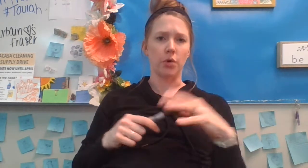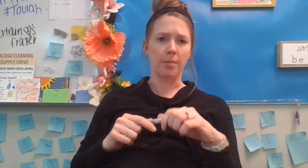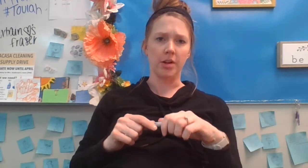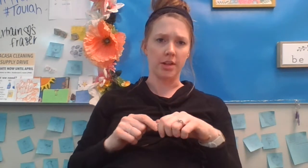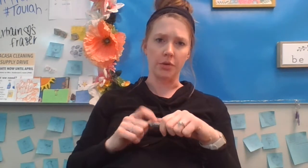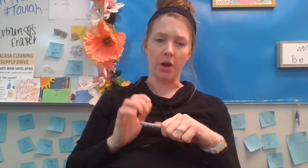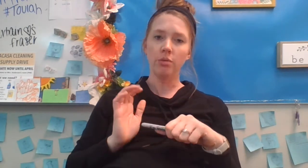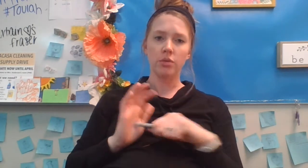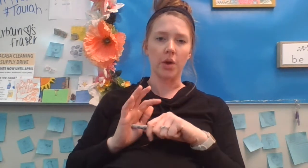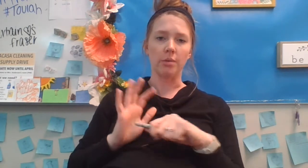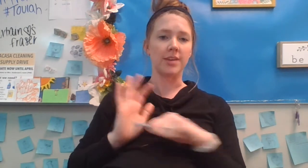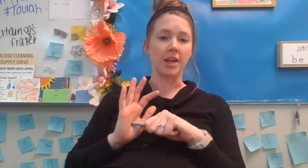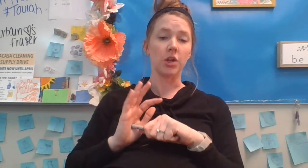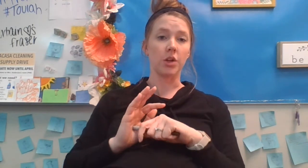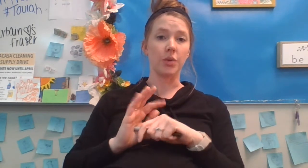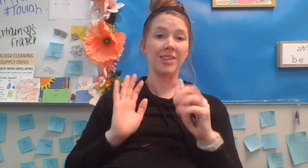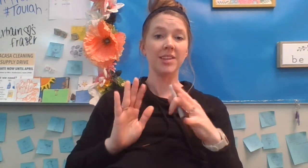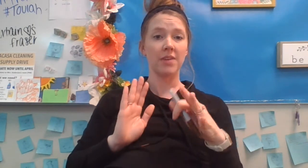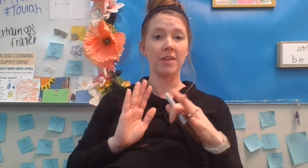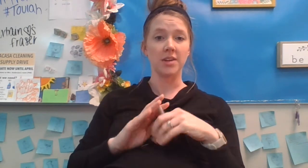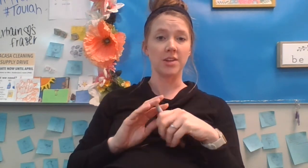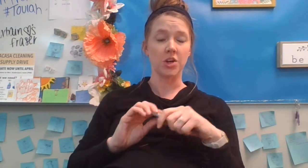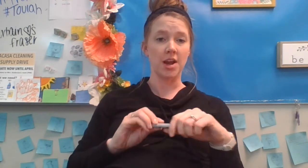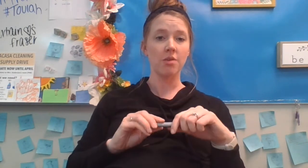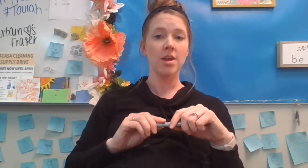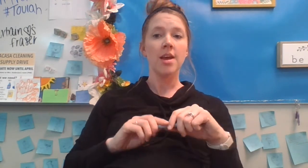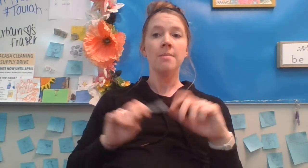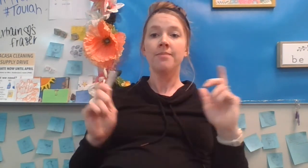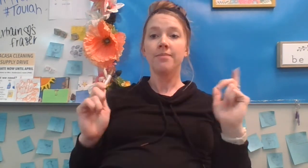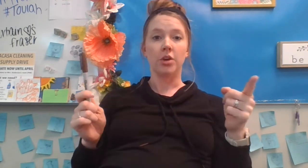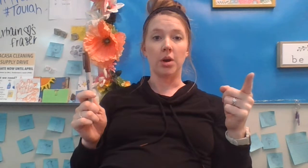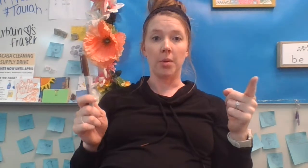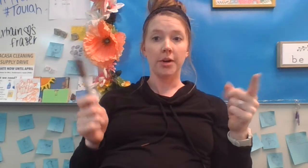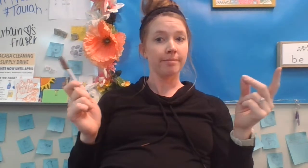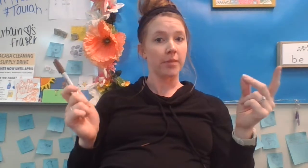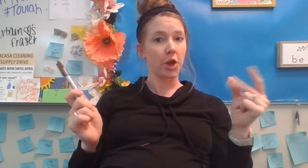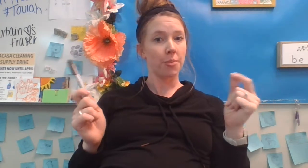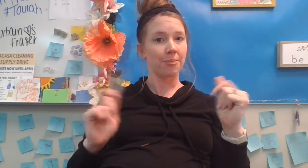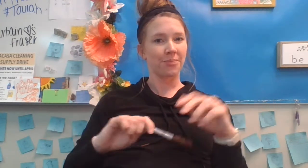vocabulary that you know. So I would say include at least 5 things in your town and grab a partner and go.